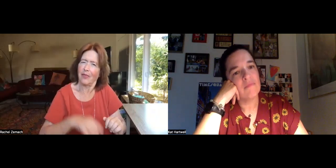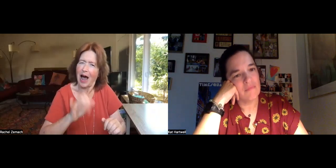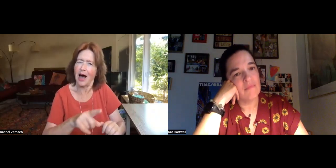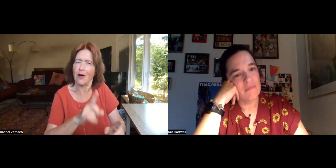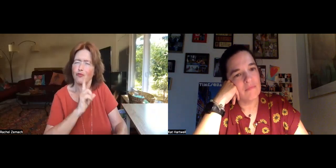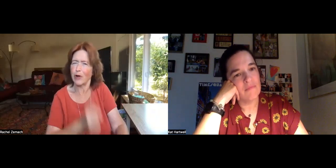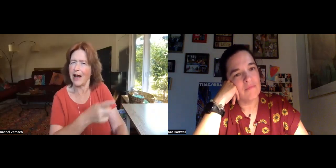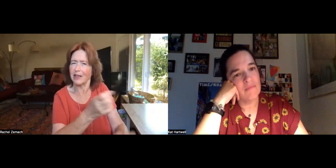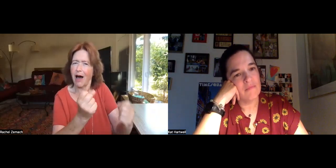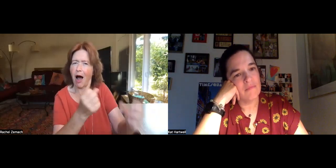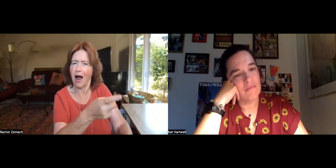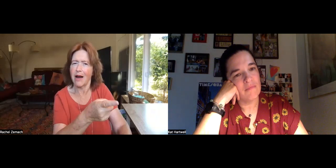the real thing.